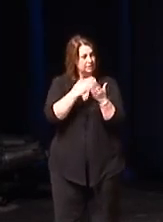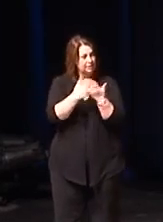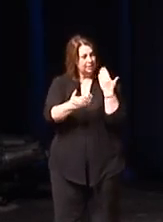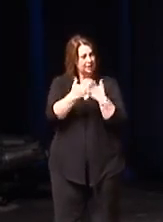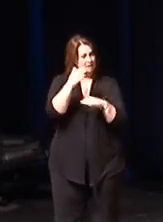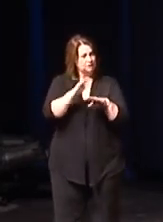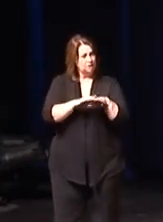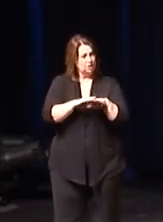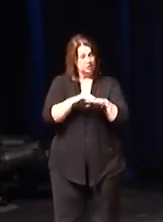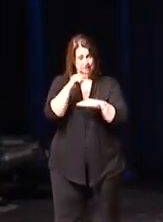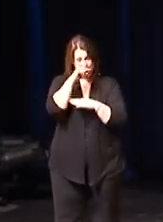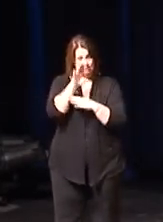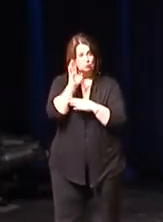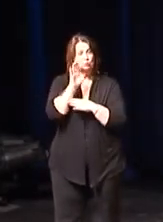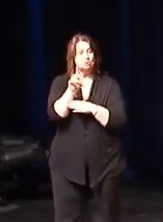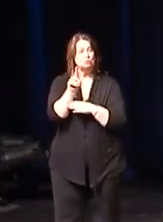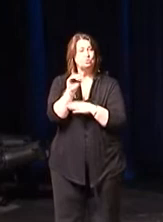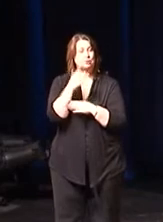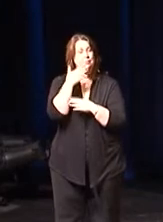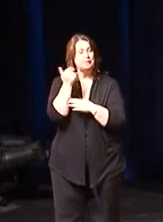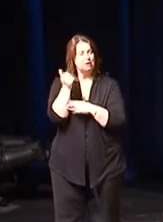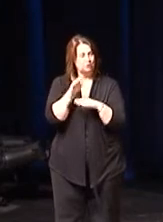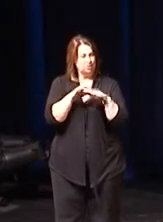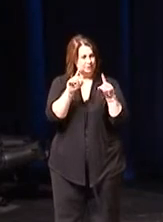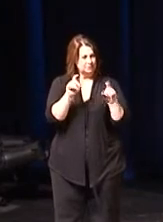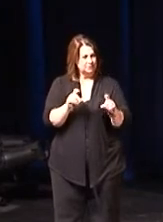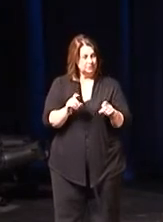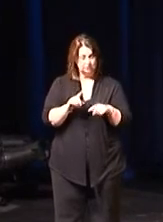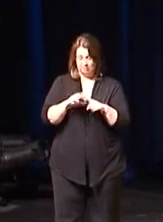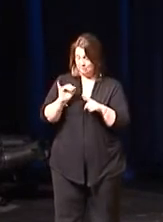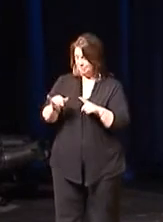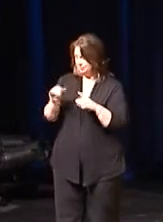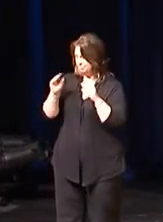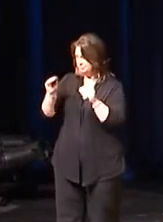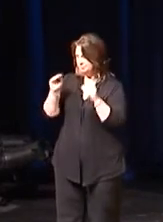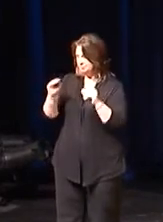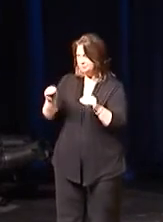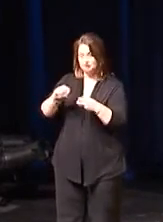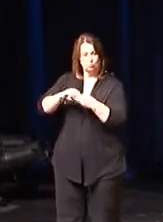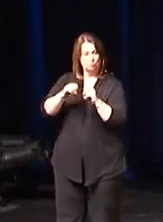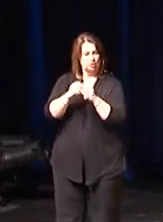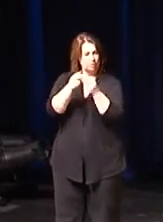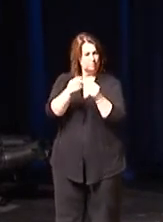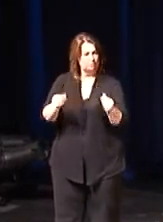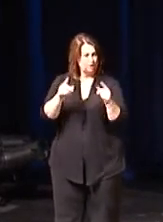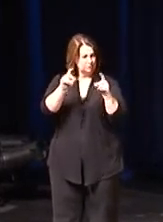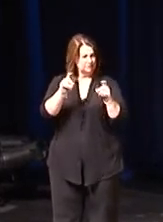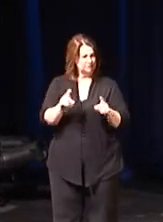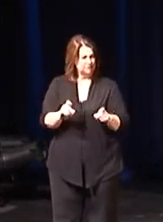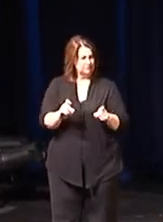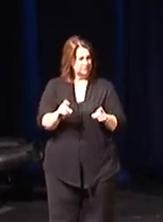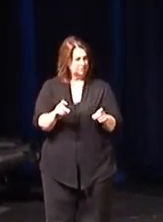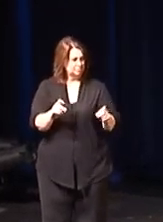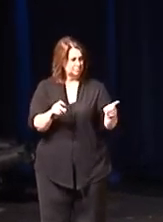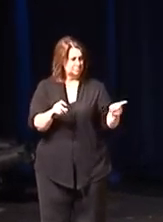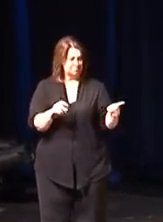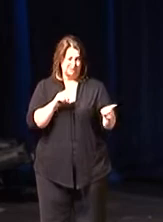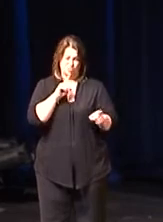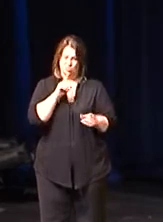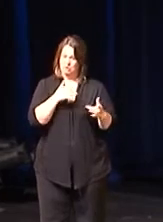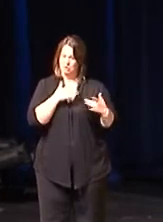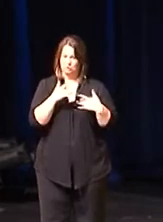stuff, kids are probably going to do better on the test. But it teaches problem-solving skills. I'm getting really worried that we're not doing